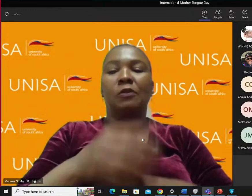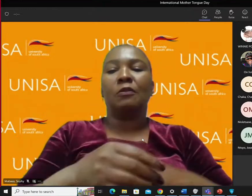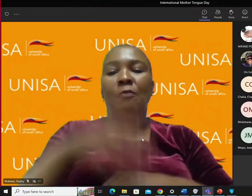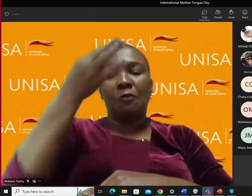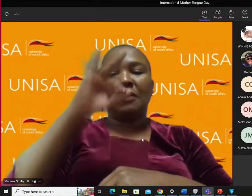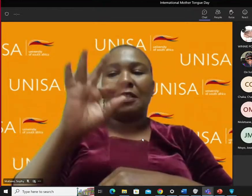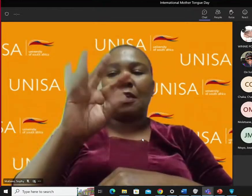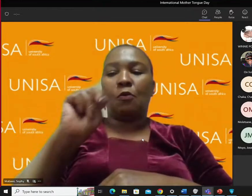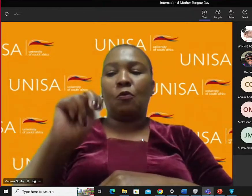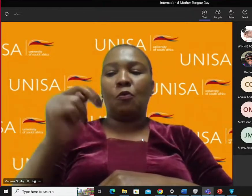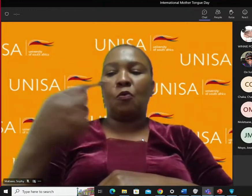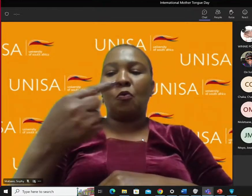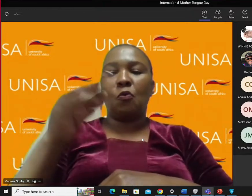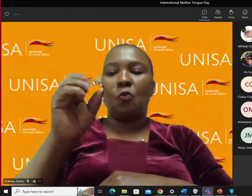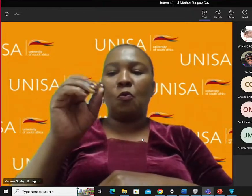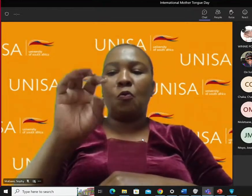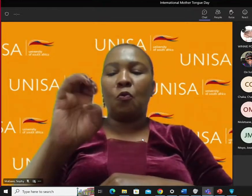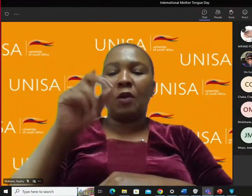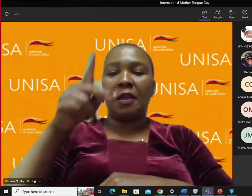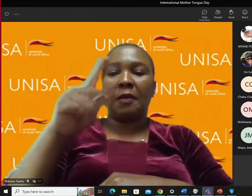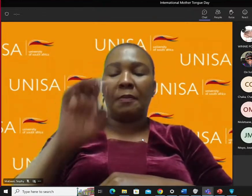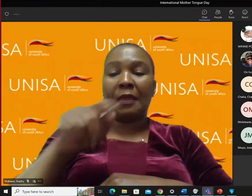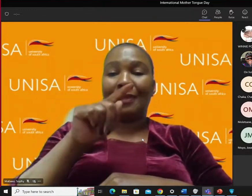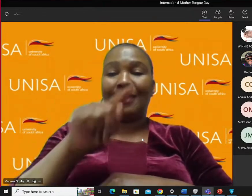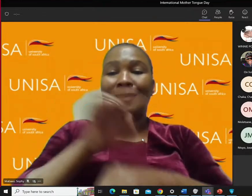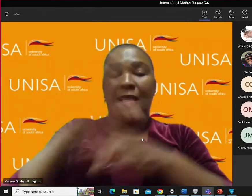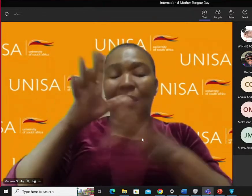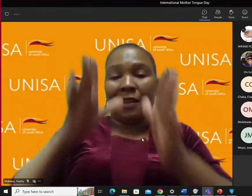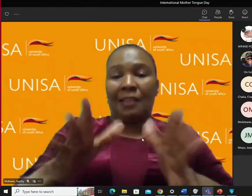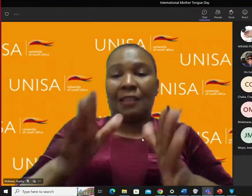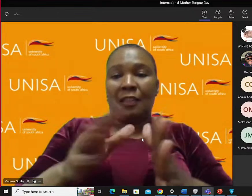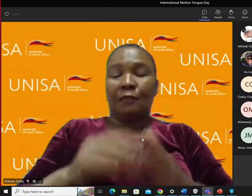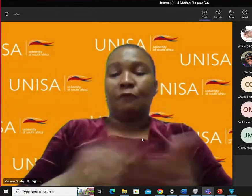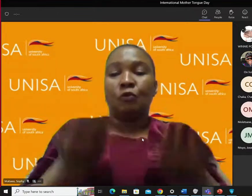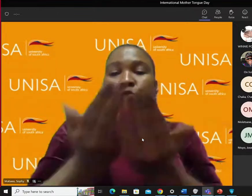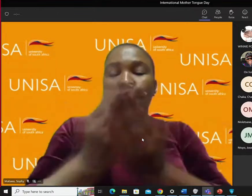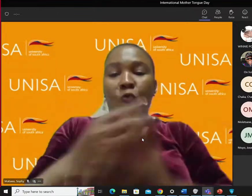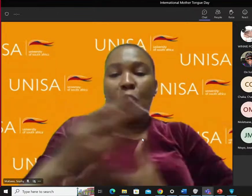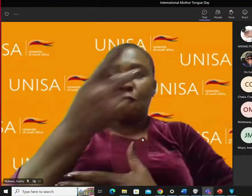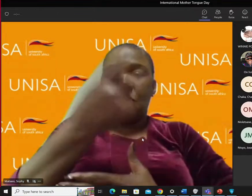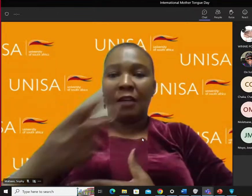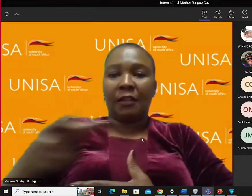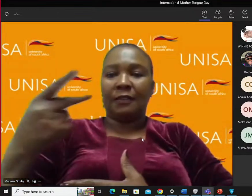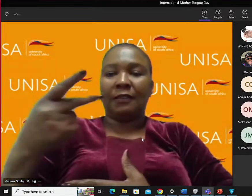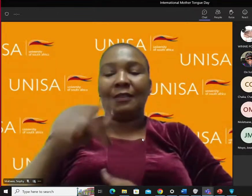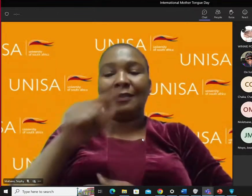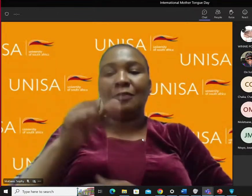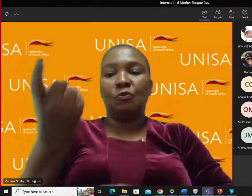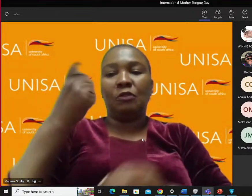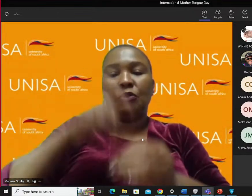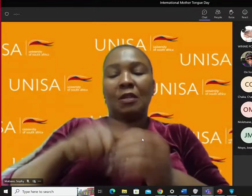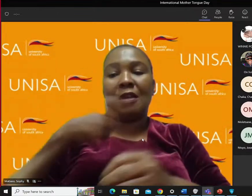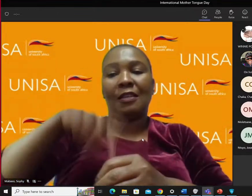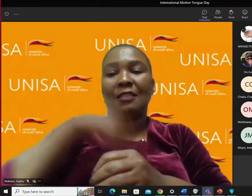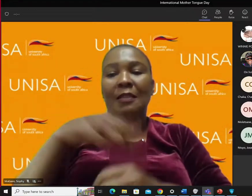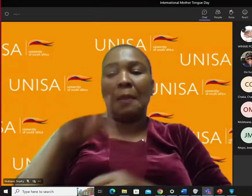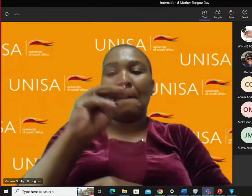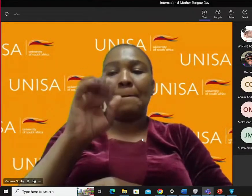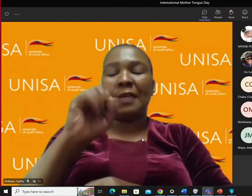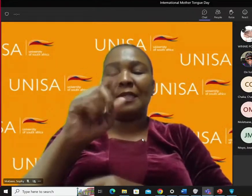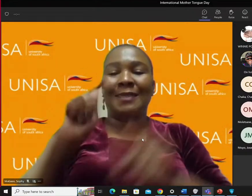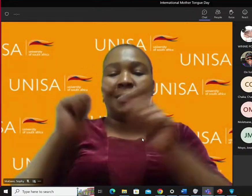is the Director of School of Arts, who joined us from Microsoft Teams.